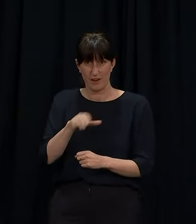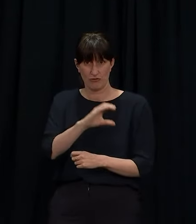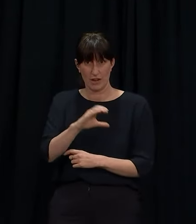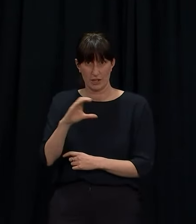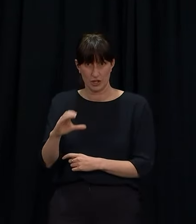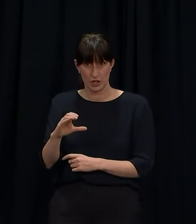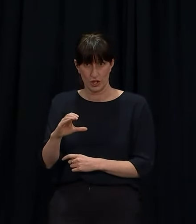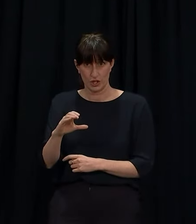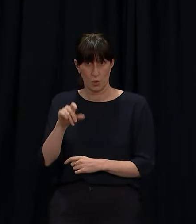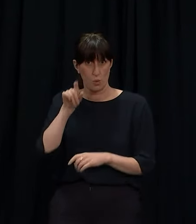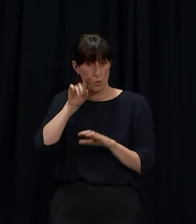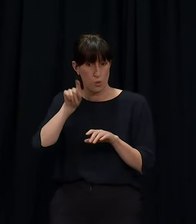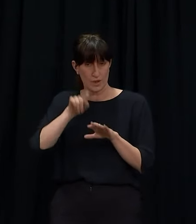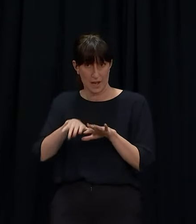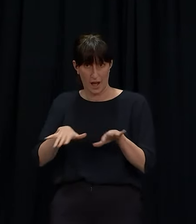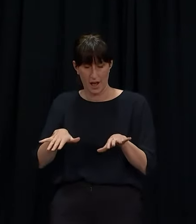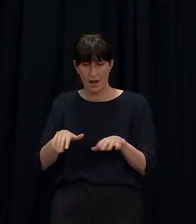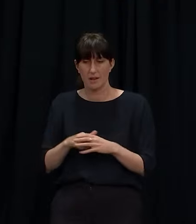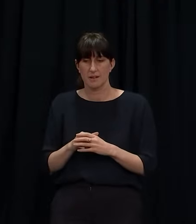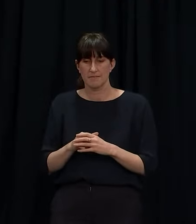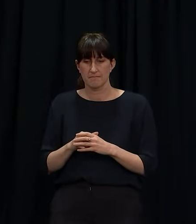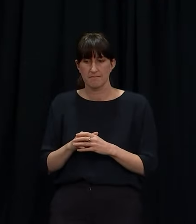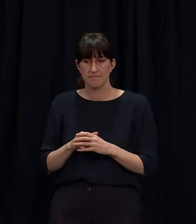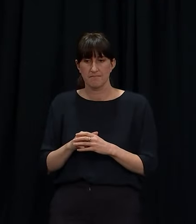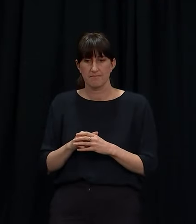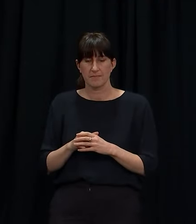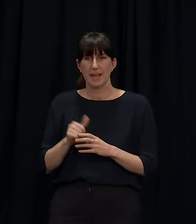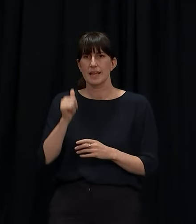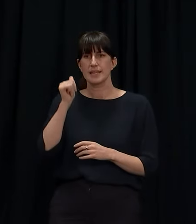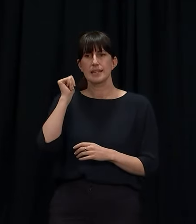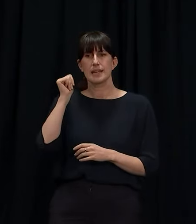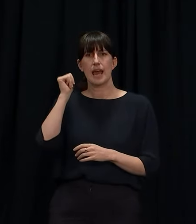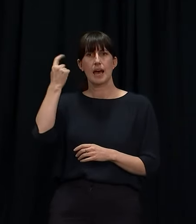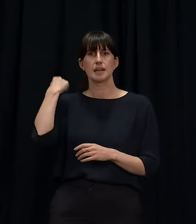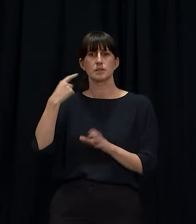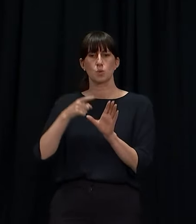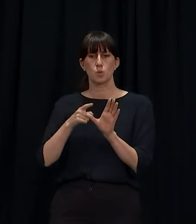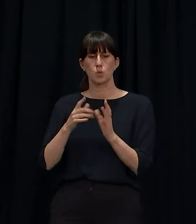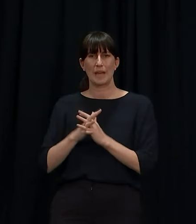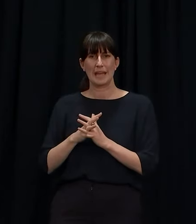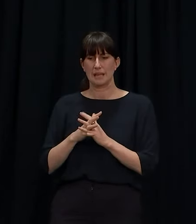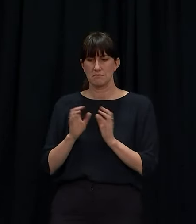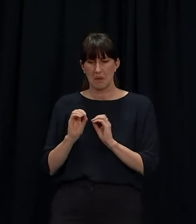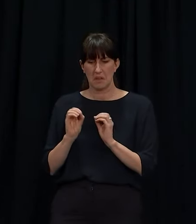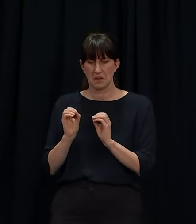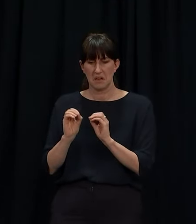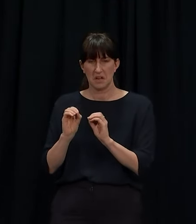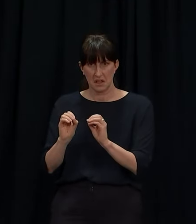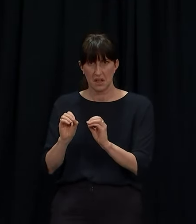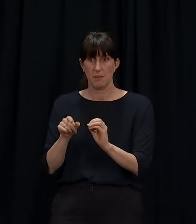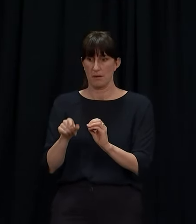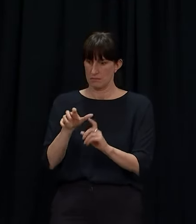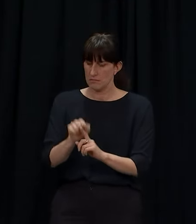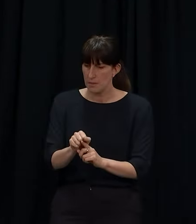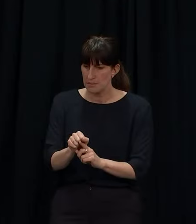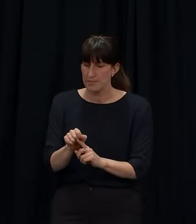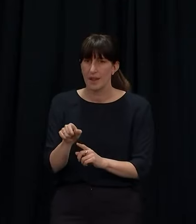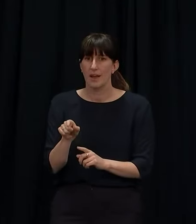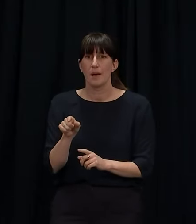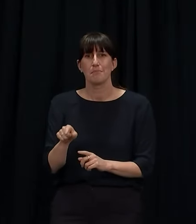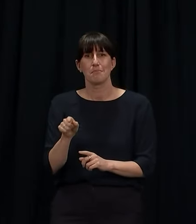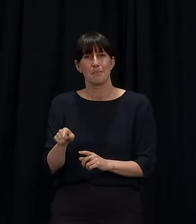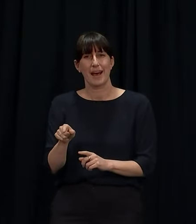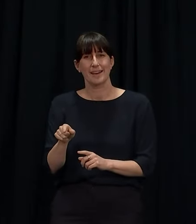That follows previous negative results last week, but ESR does stress that there are